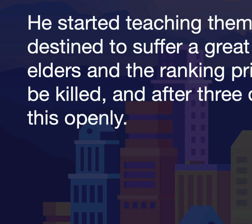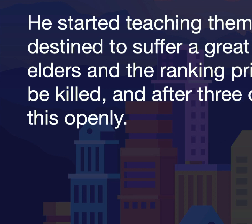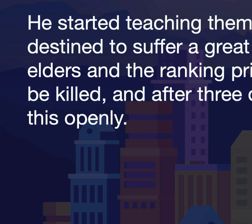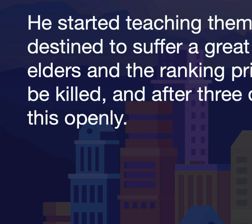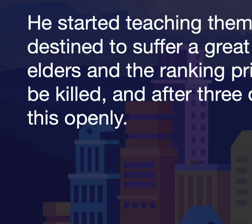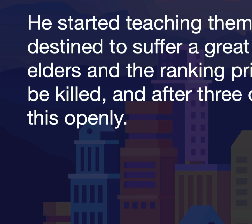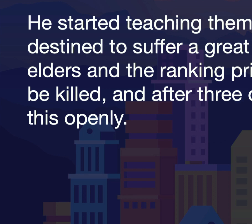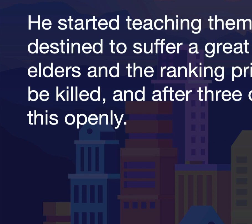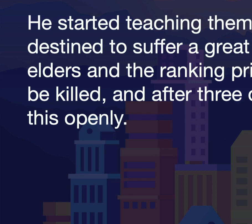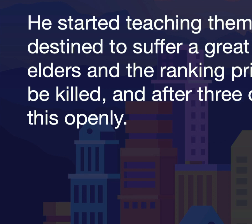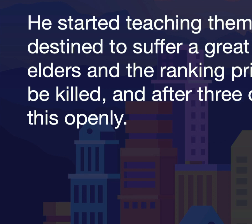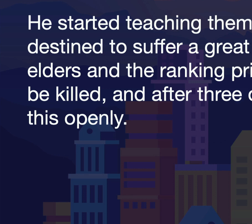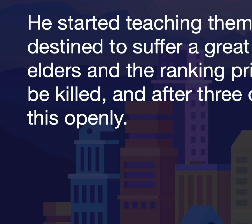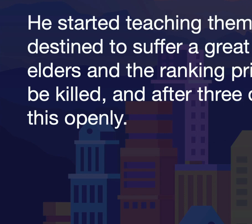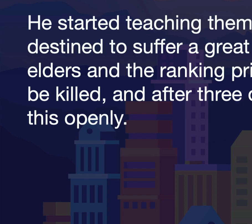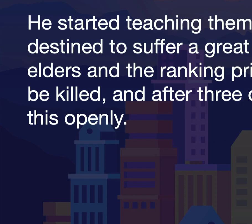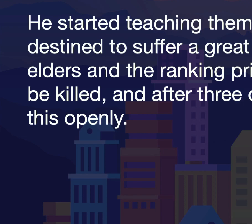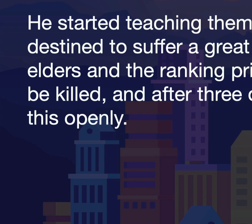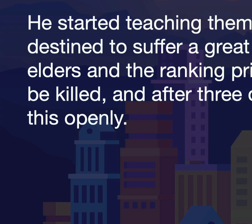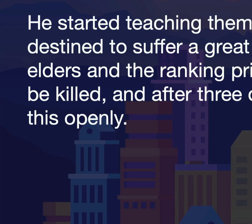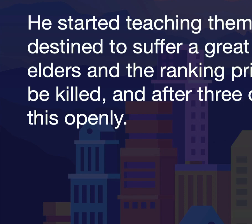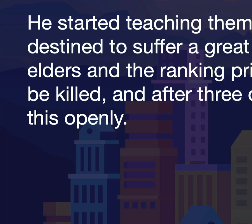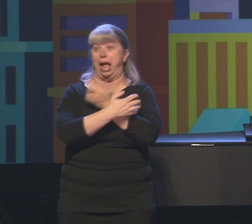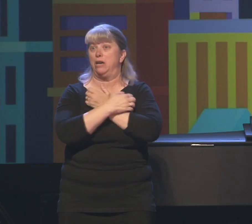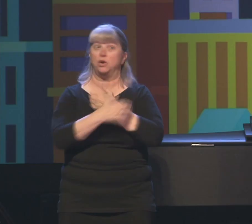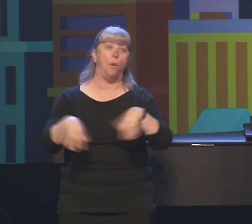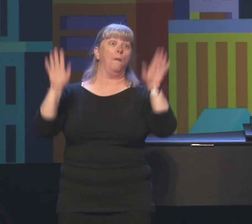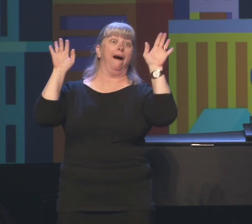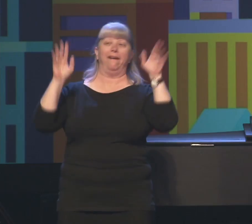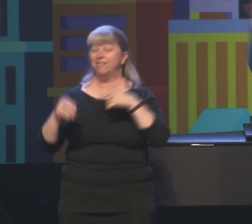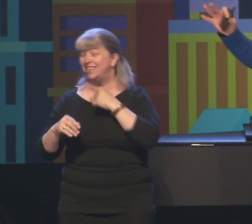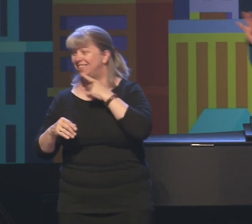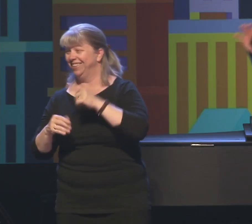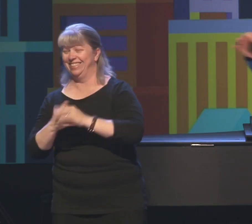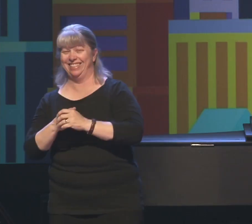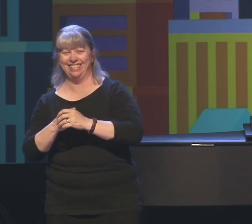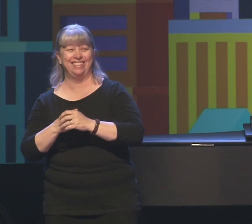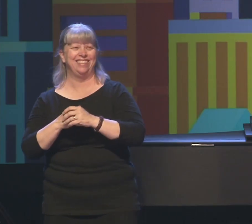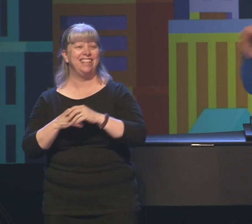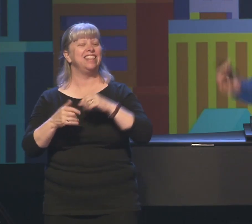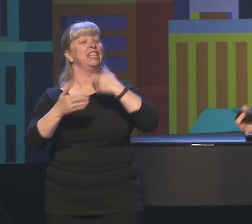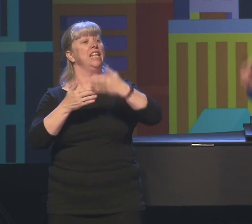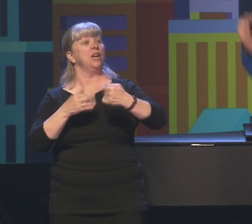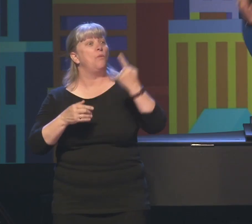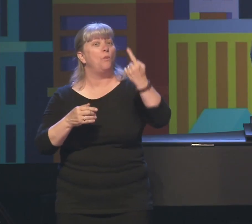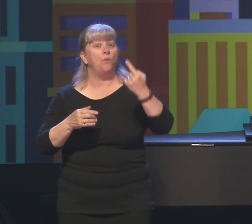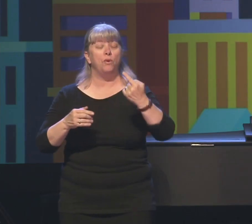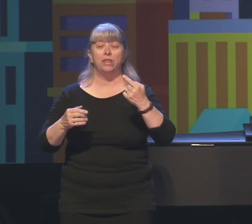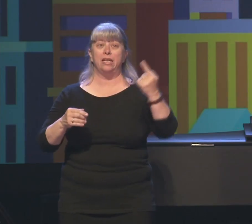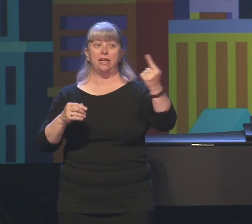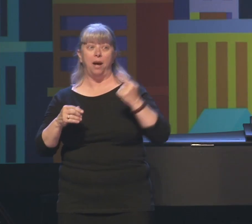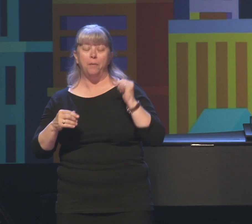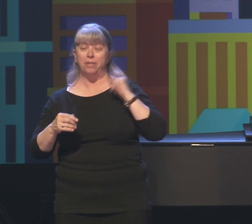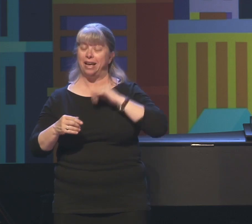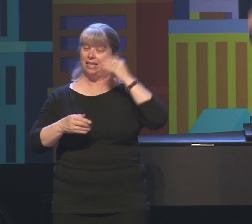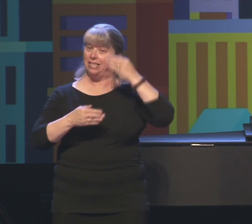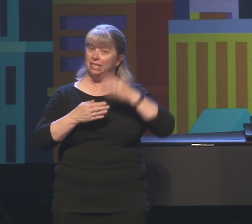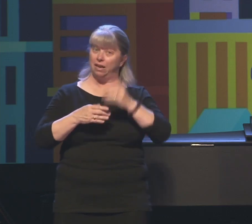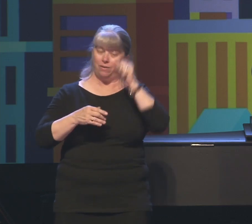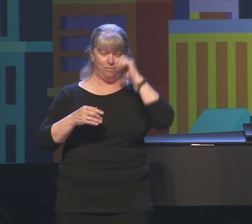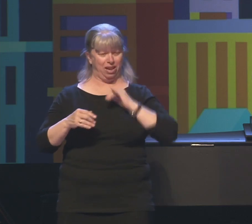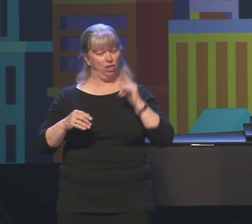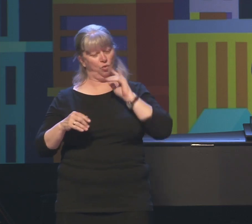like lions and they're like tigers and they're like bears. Oh my, you know, like, and then there's one that comes like a son of man. In other words, there's